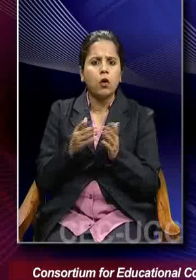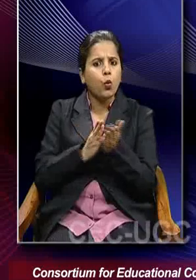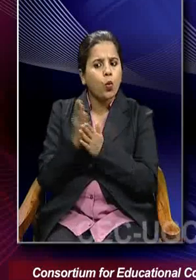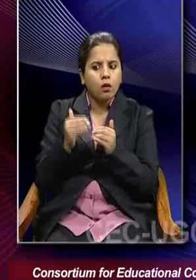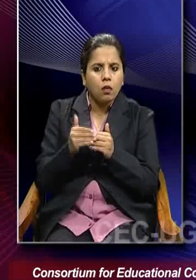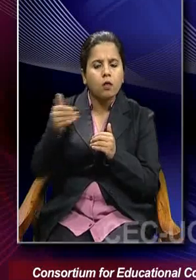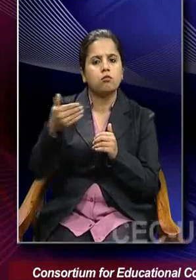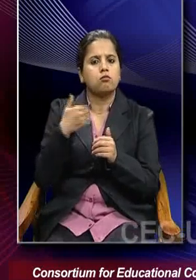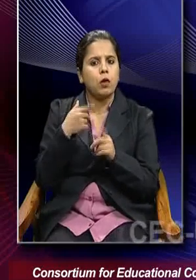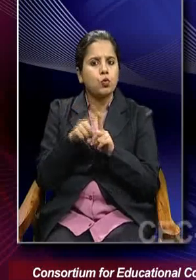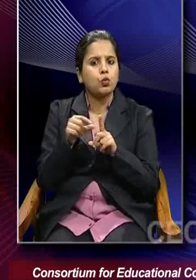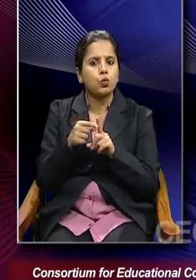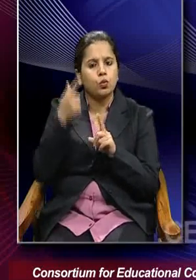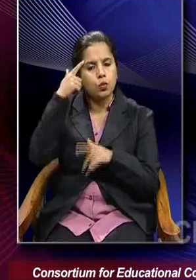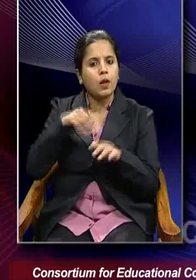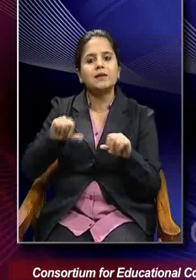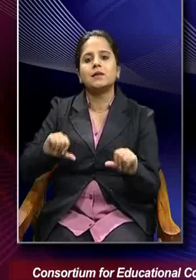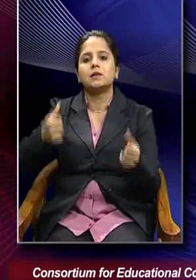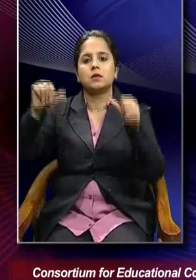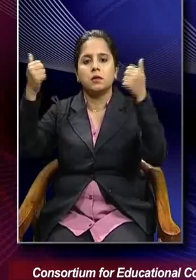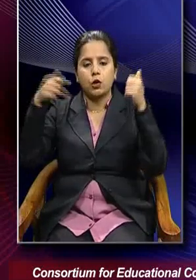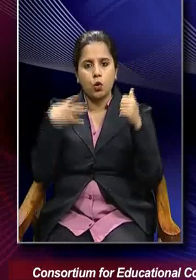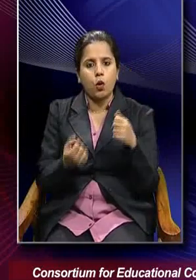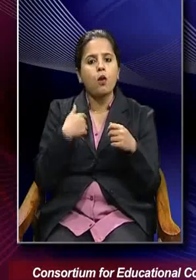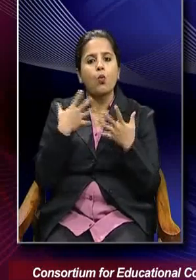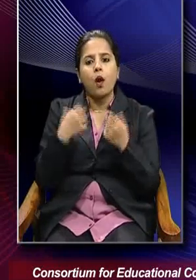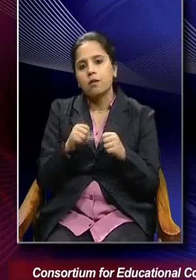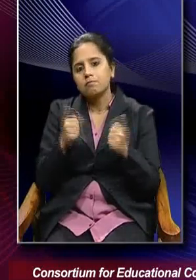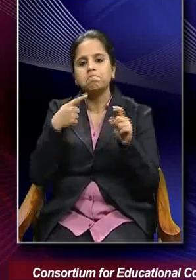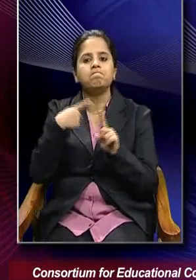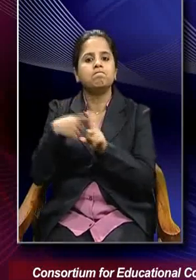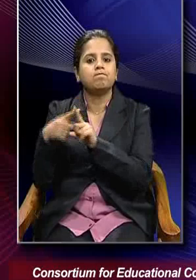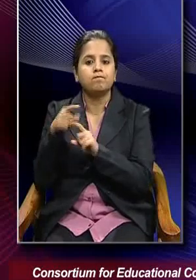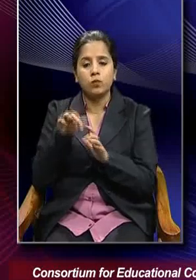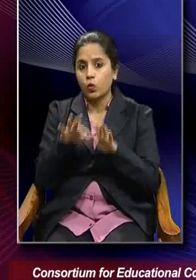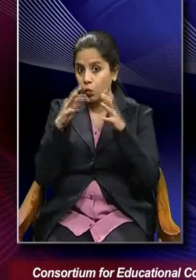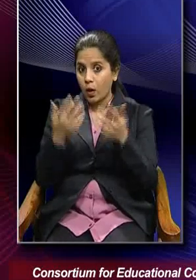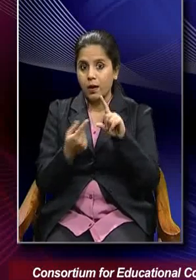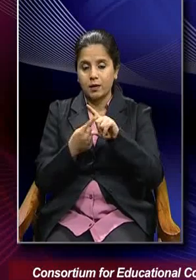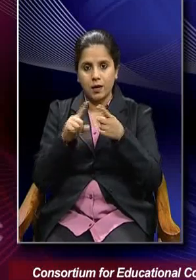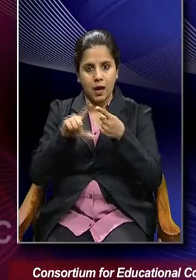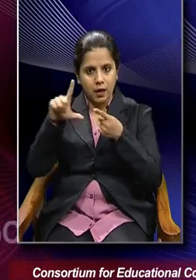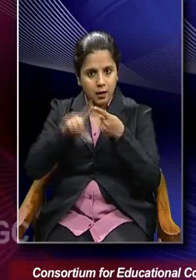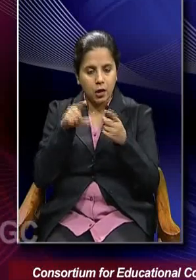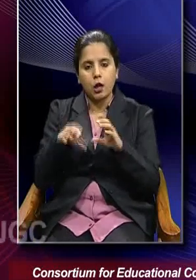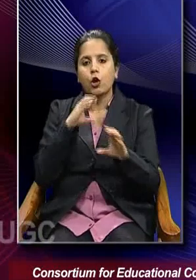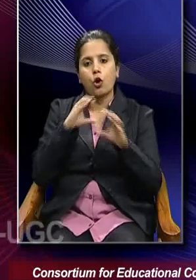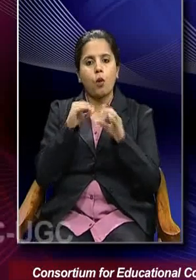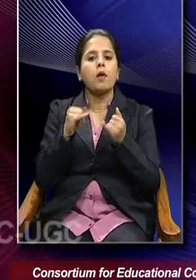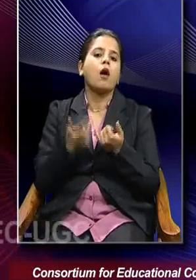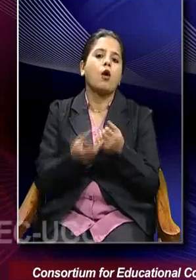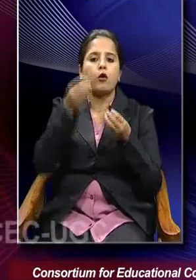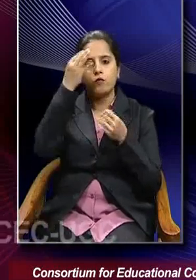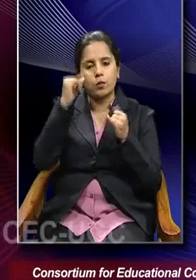us forward towards success and prosperity. The World Telecommunication and Information Society